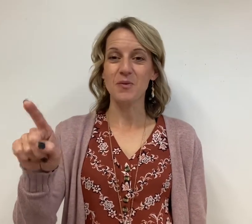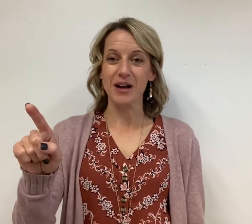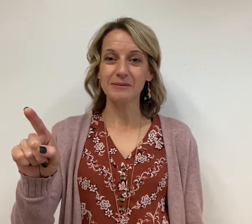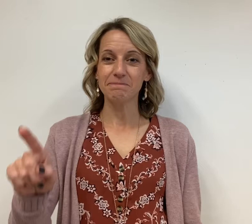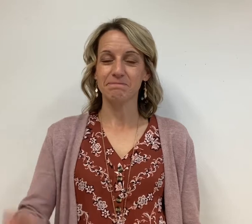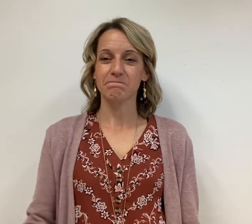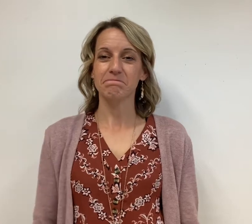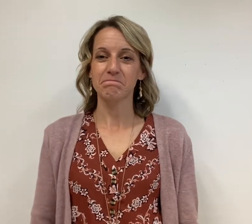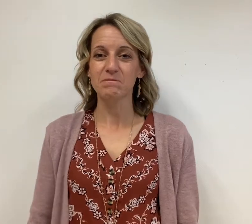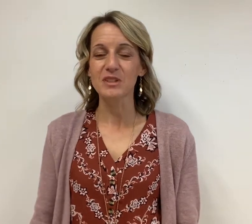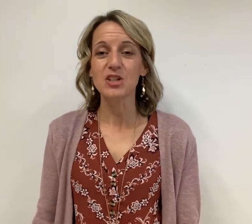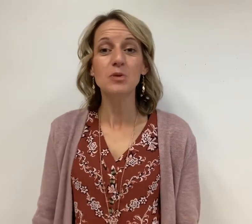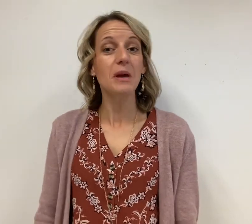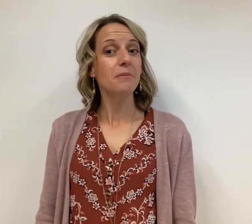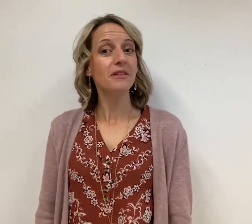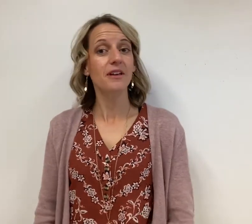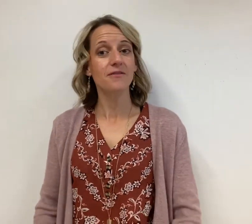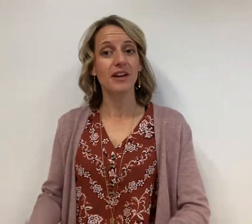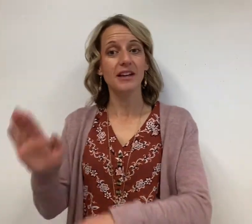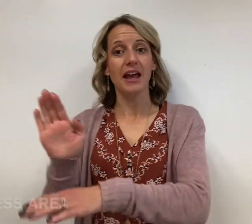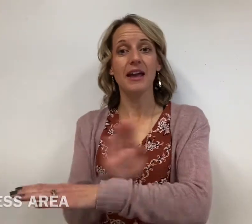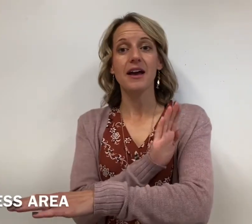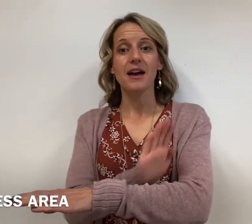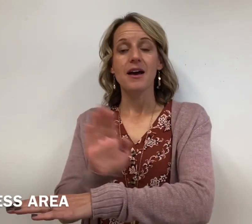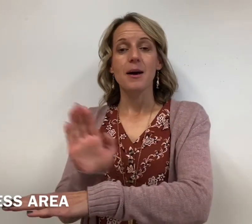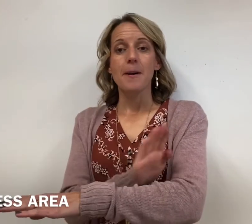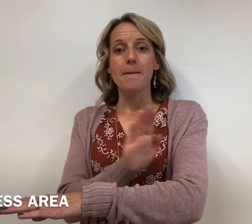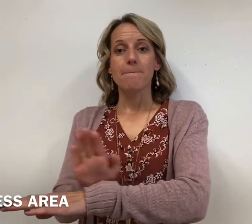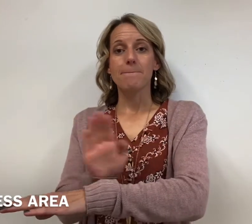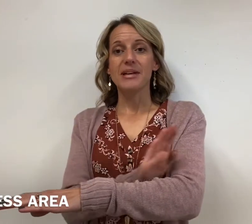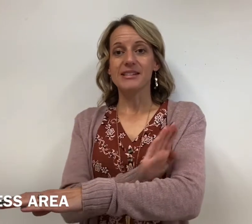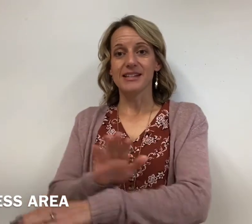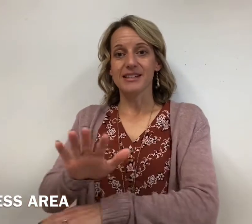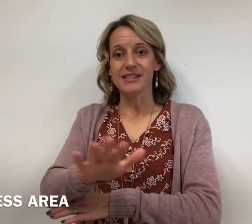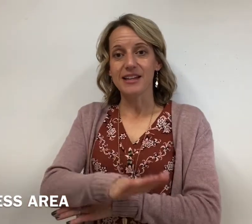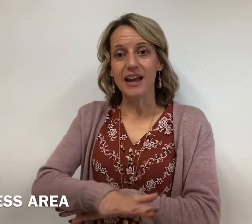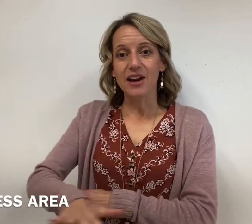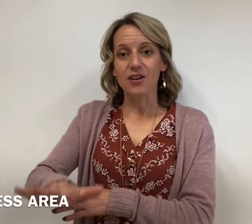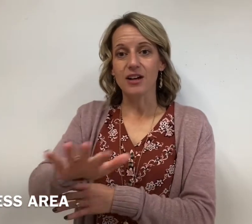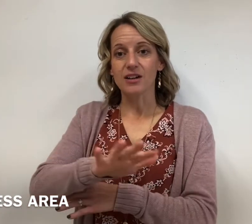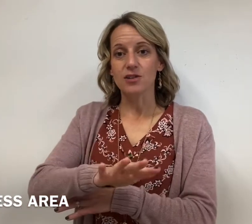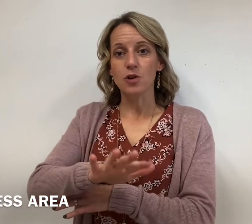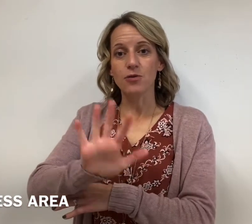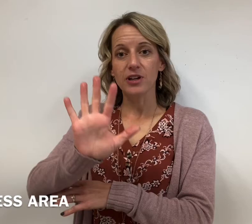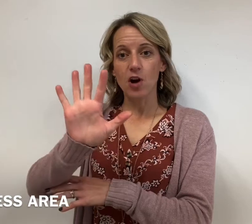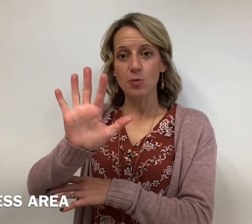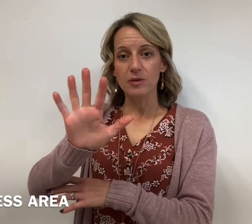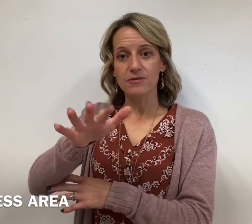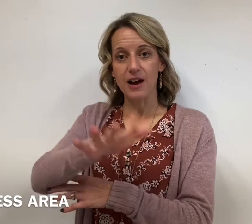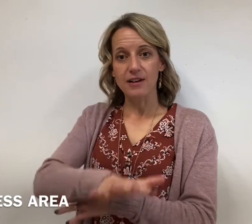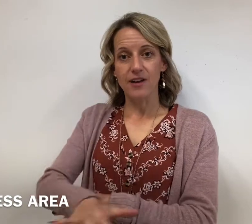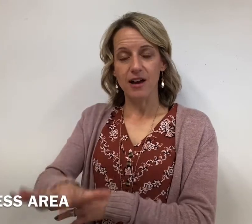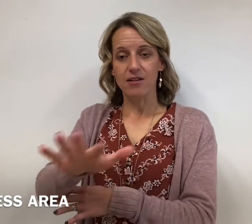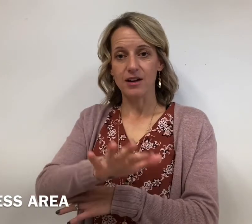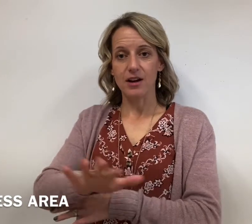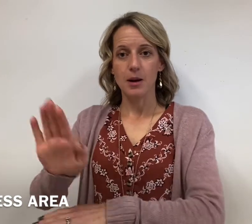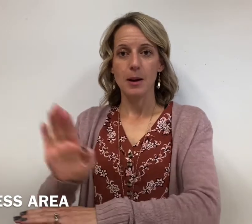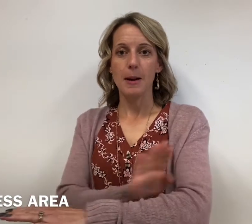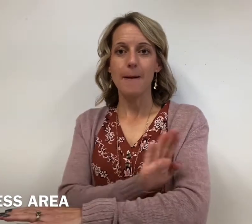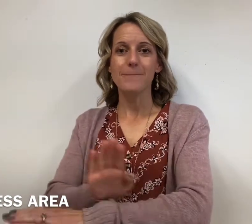9.1, you maybe live in a business area. So don't forget Open 5 area, a